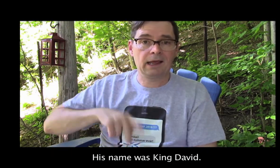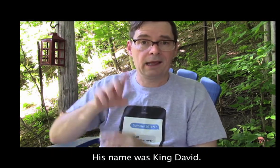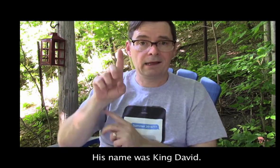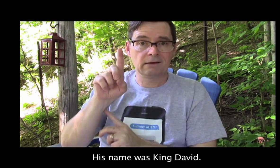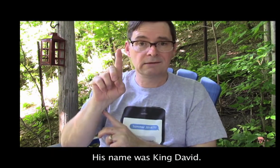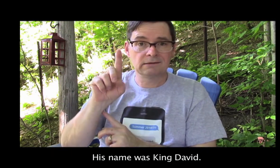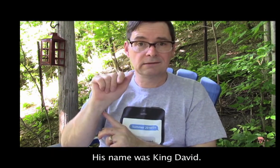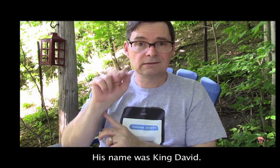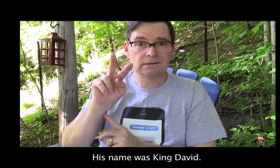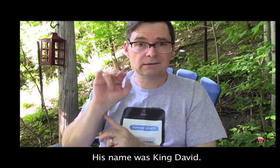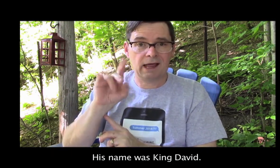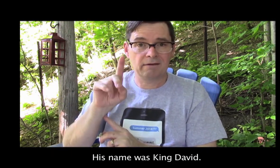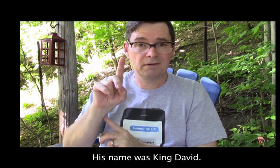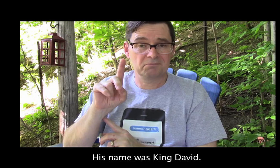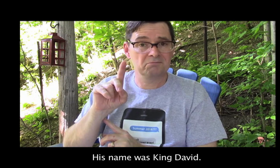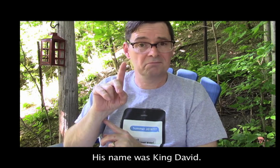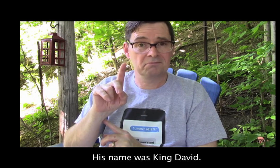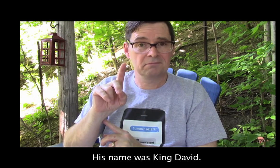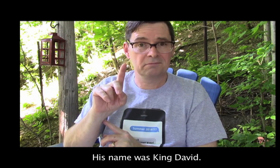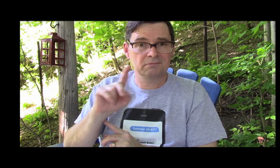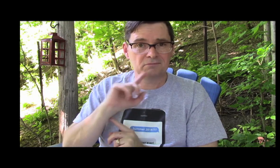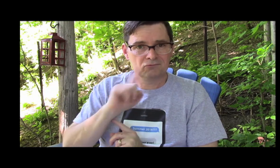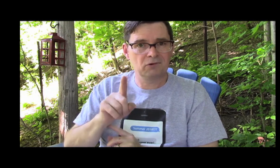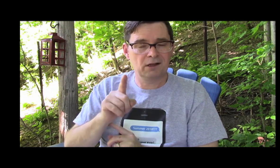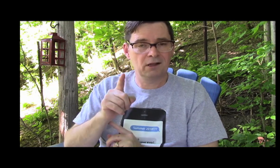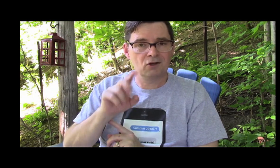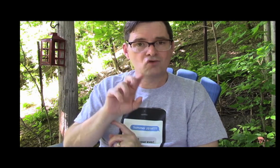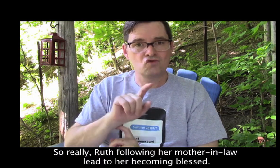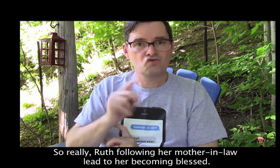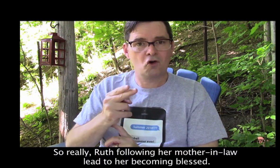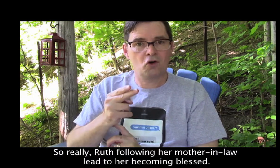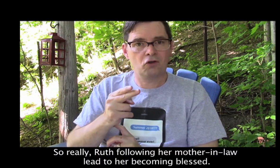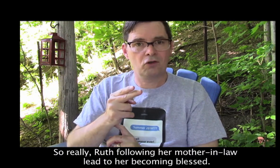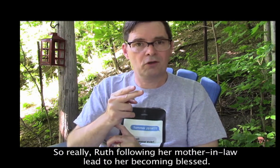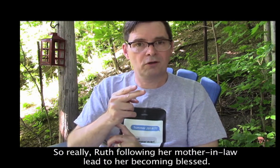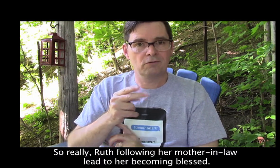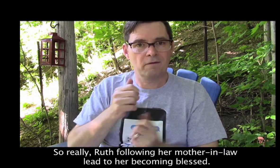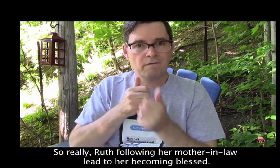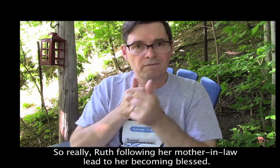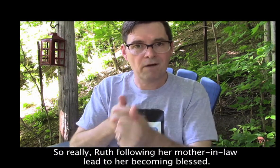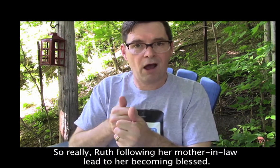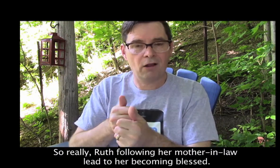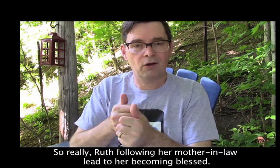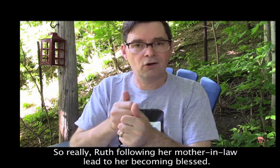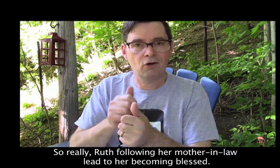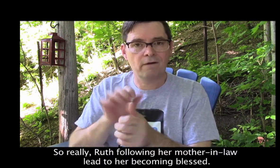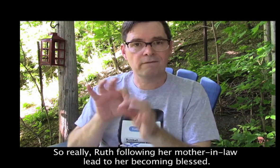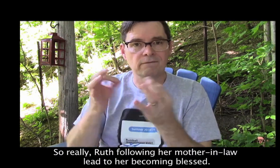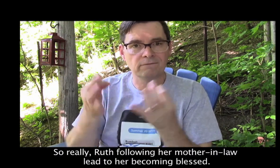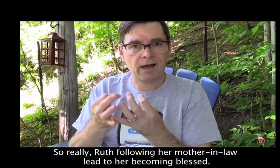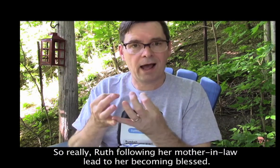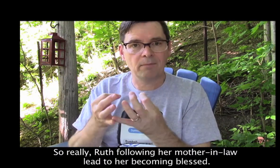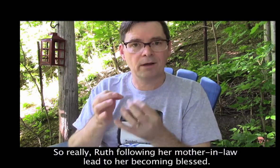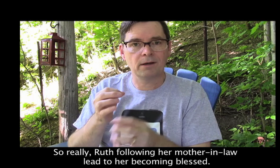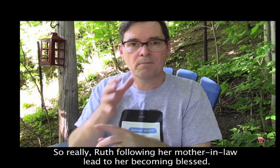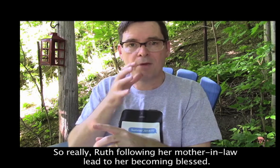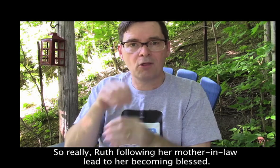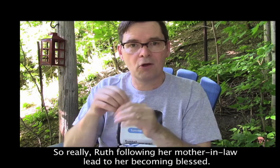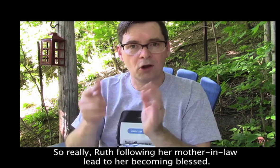His name was King David. So really, Ruth following her family,